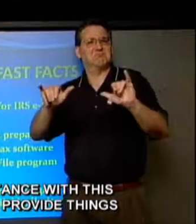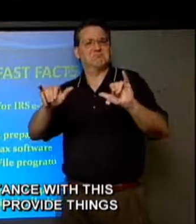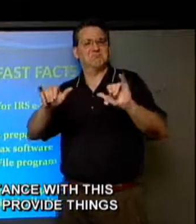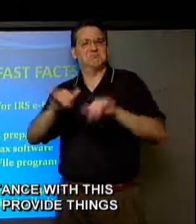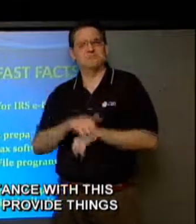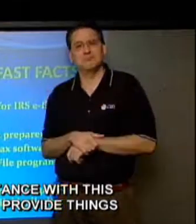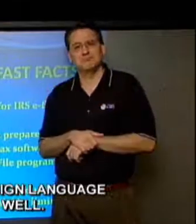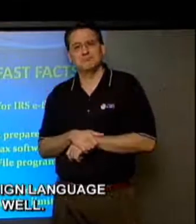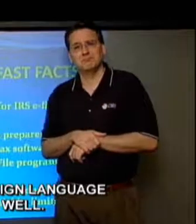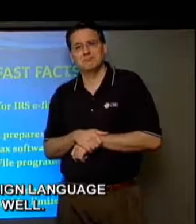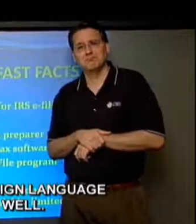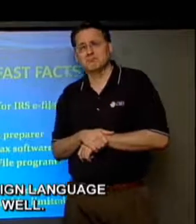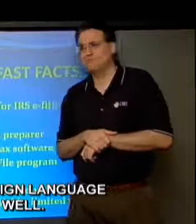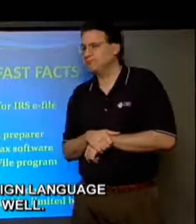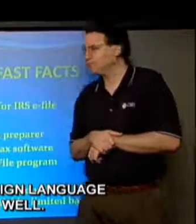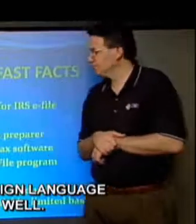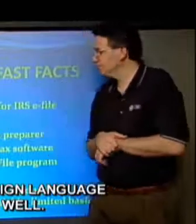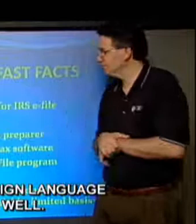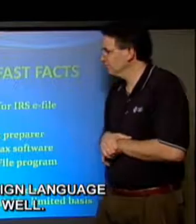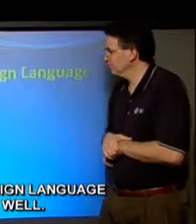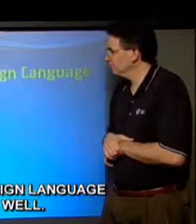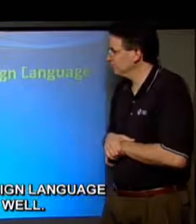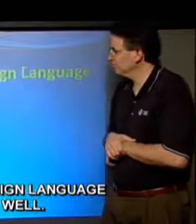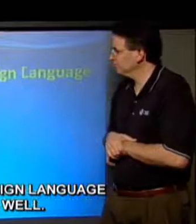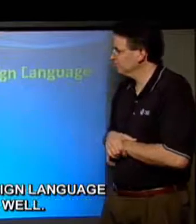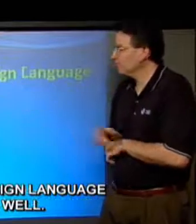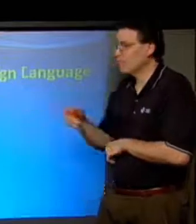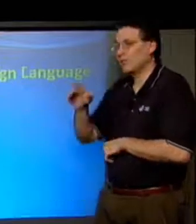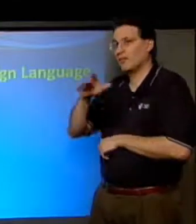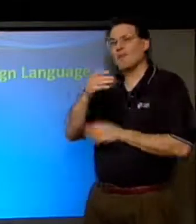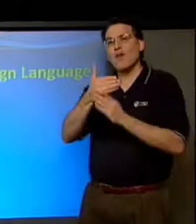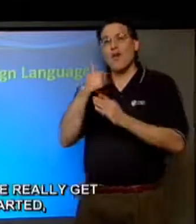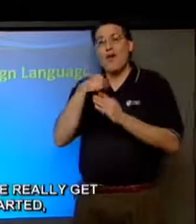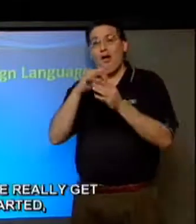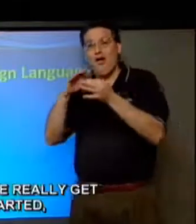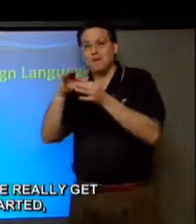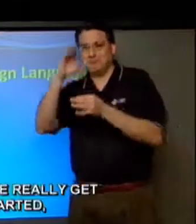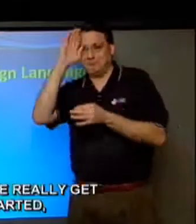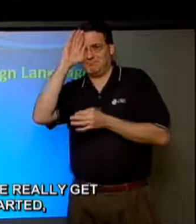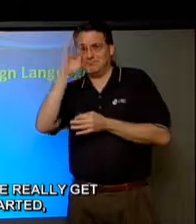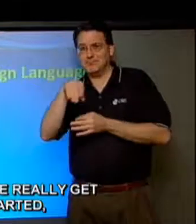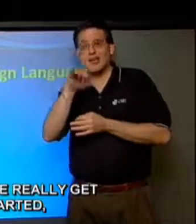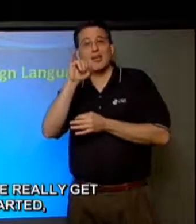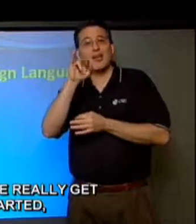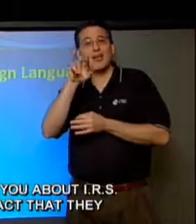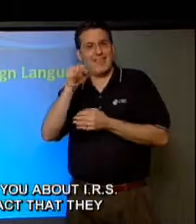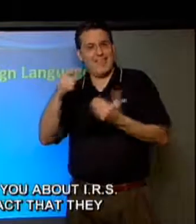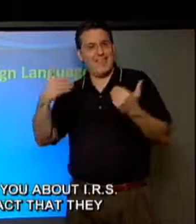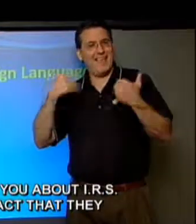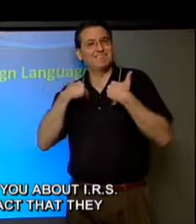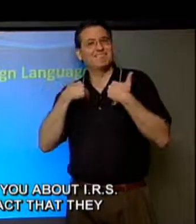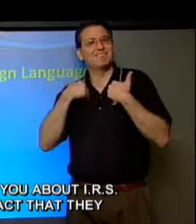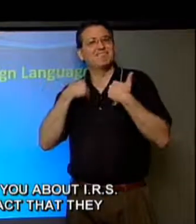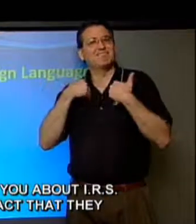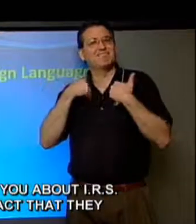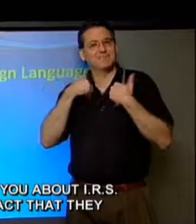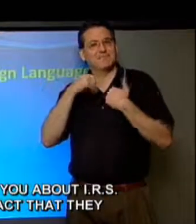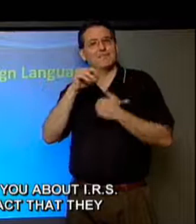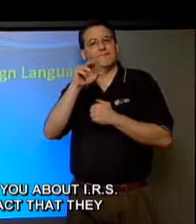provide things to you in sign language as well. Now, before we really get started, let me tell you about IRS and the fact that